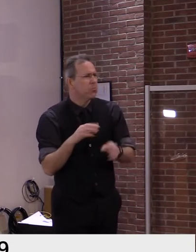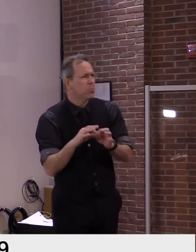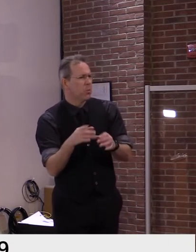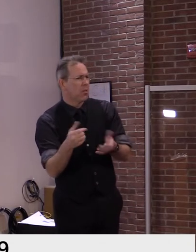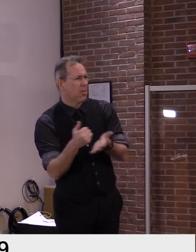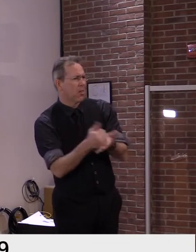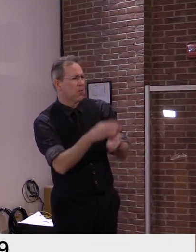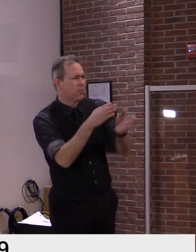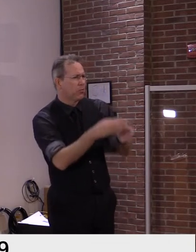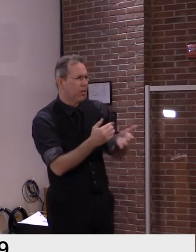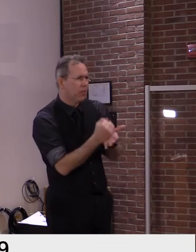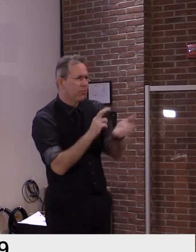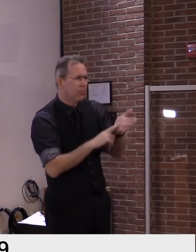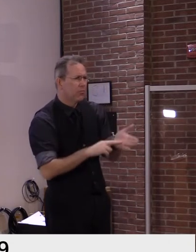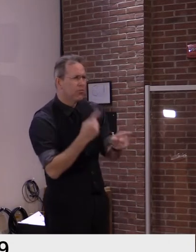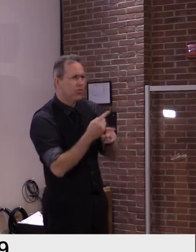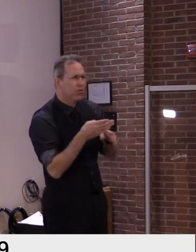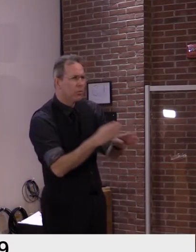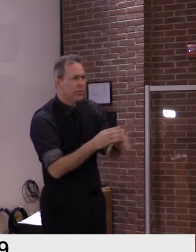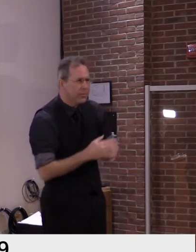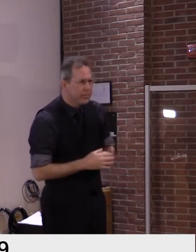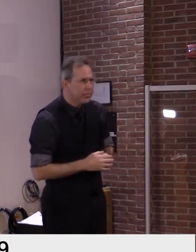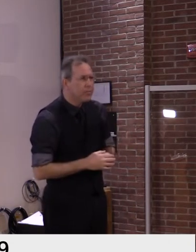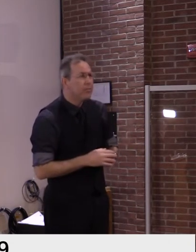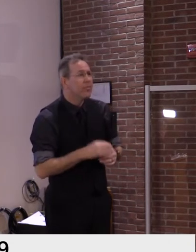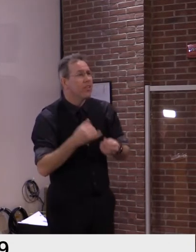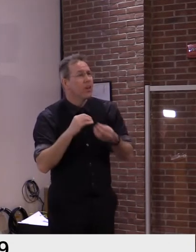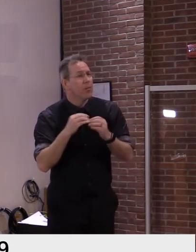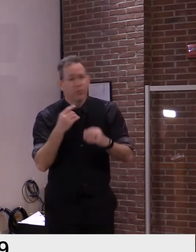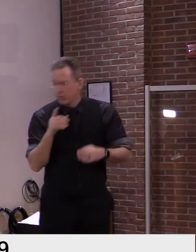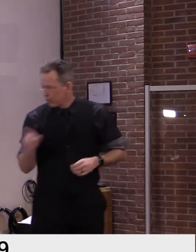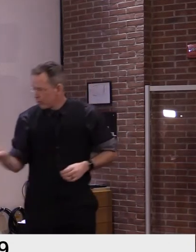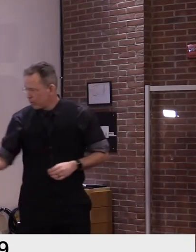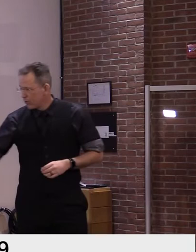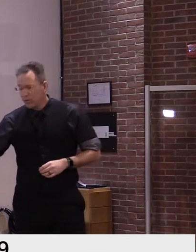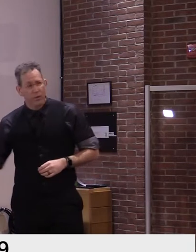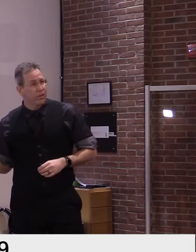call the vaccine call center at